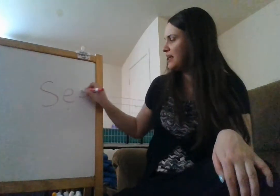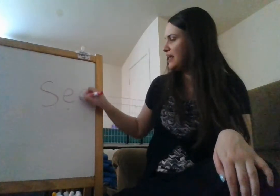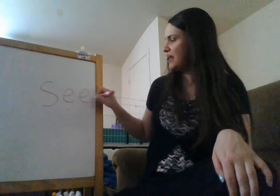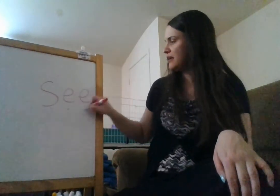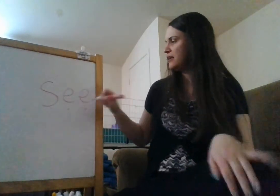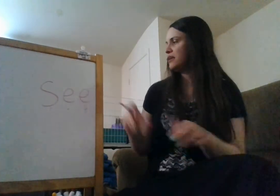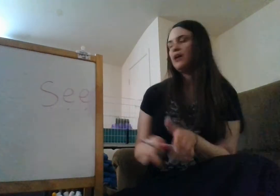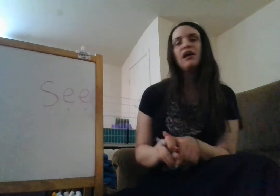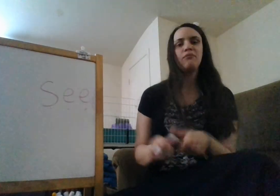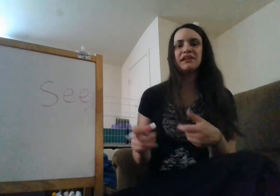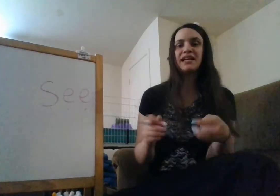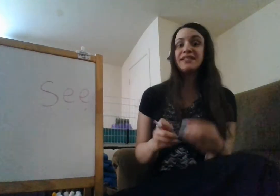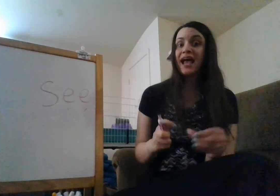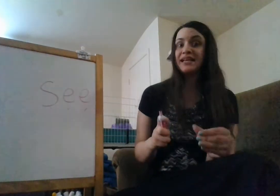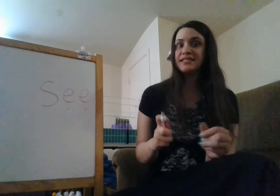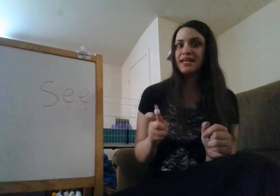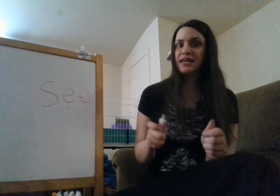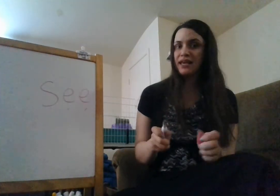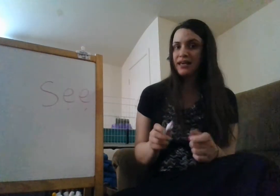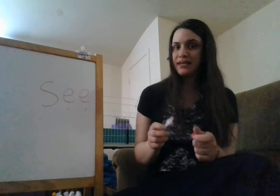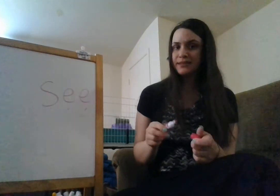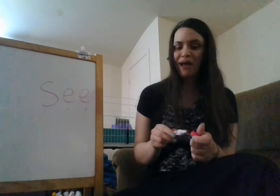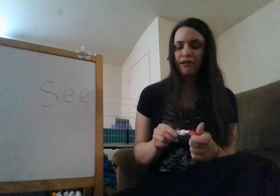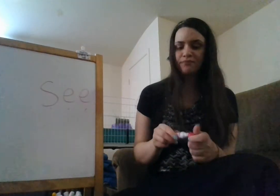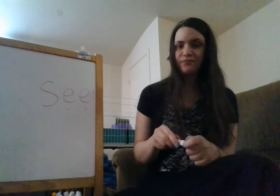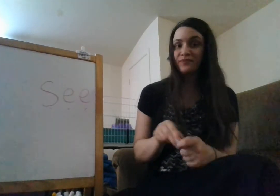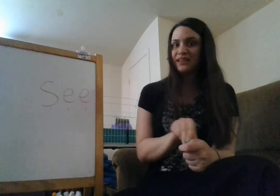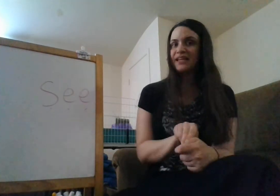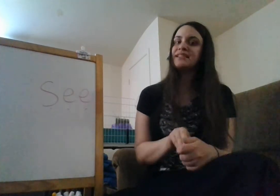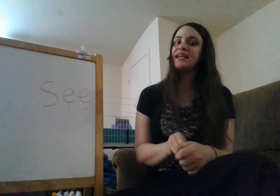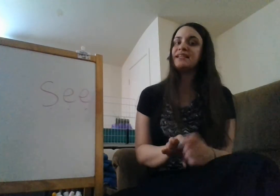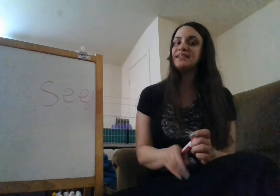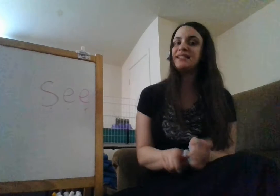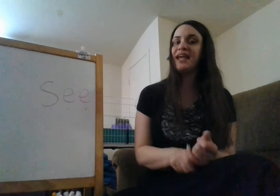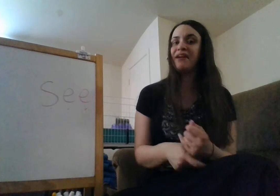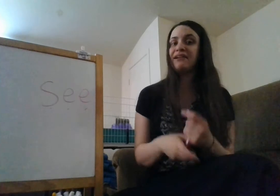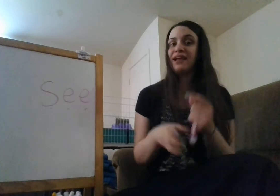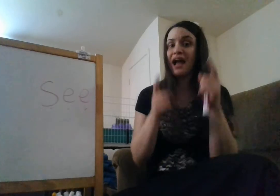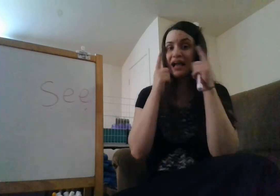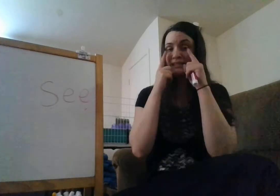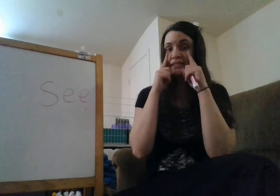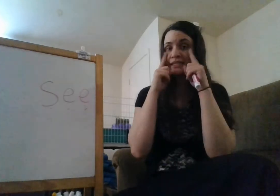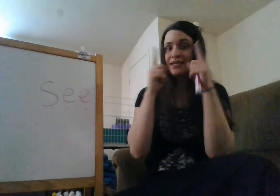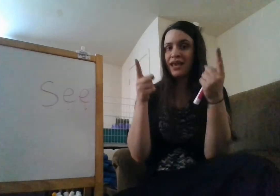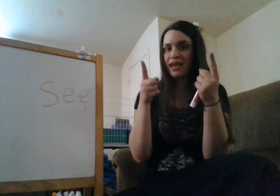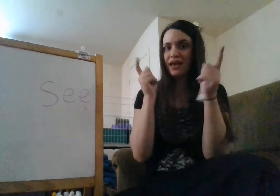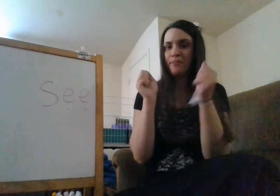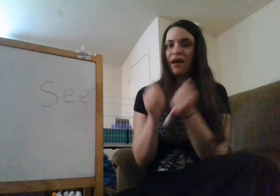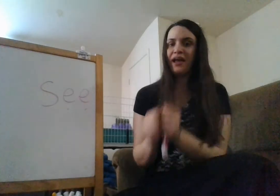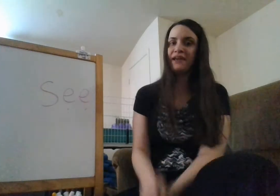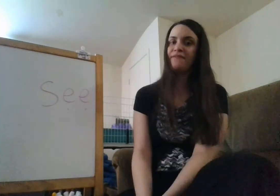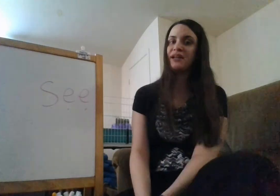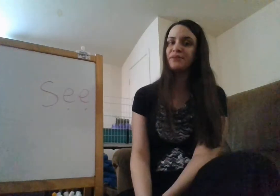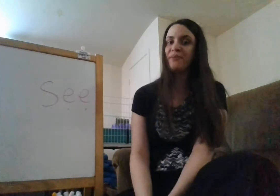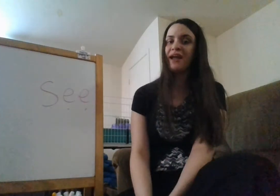S-E-E. What does S-E-E spell? This is see, right? Like I see my friends with my